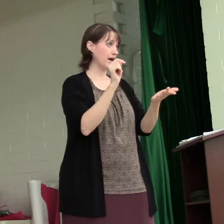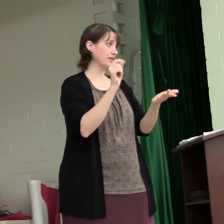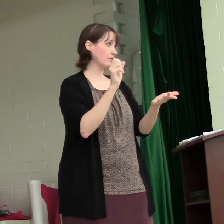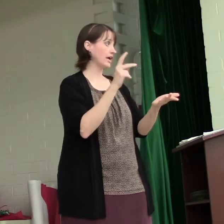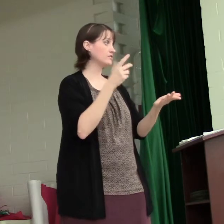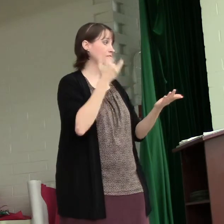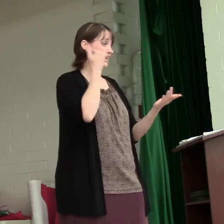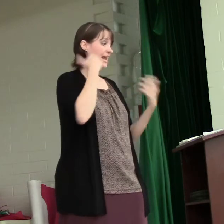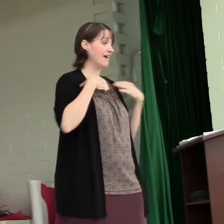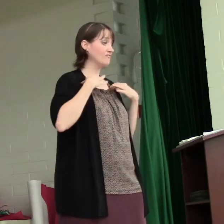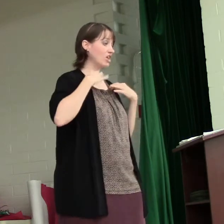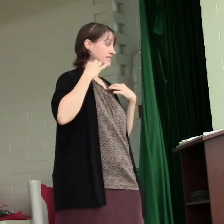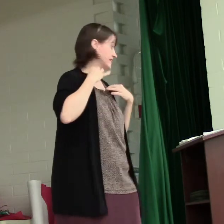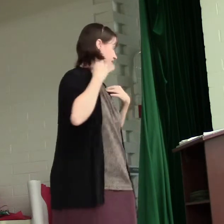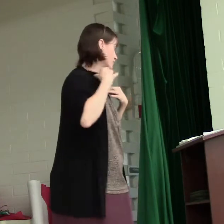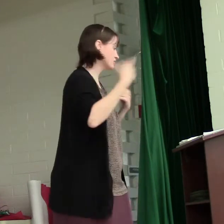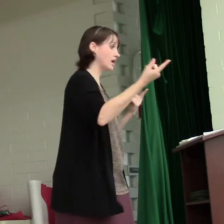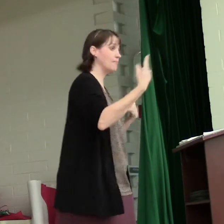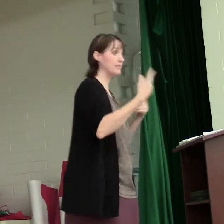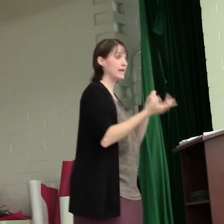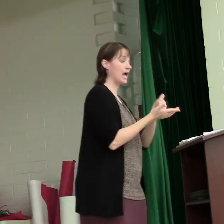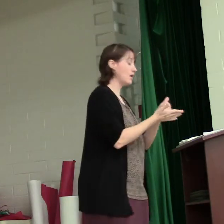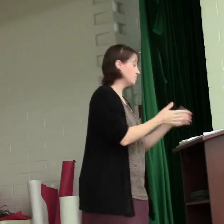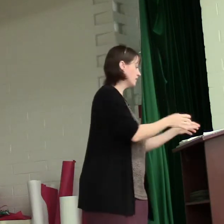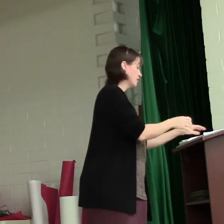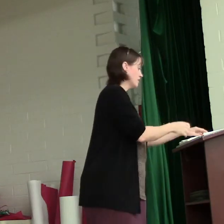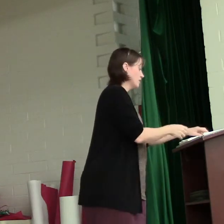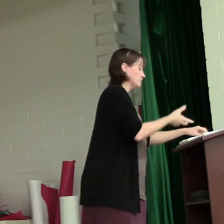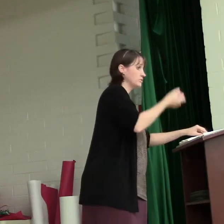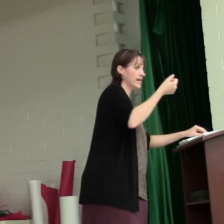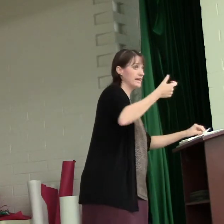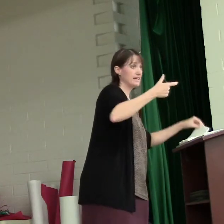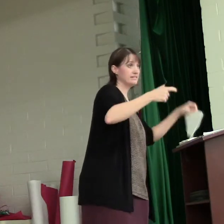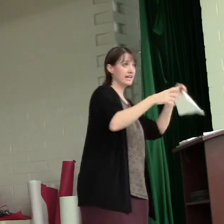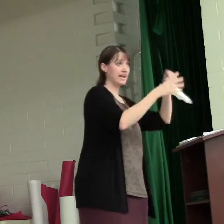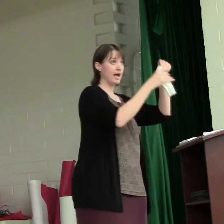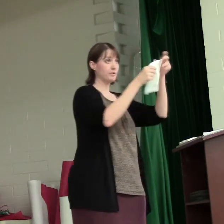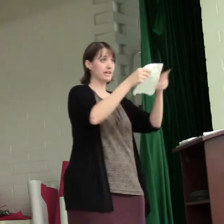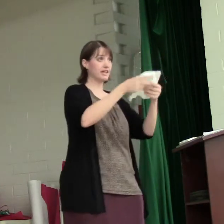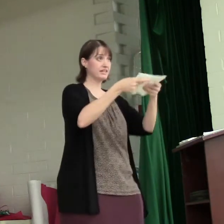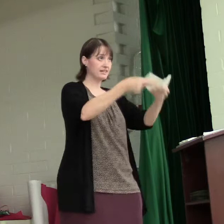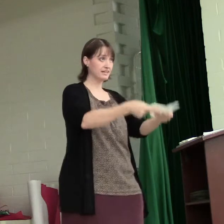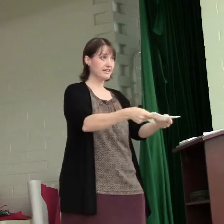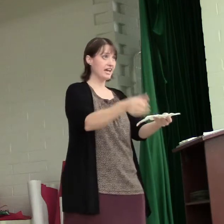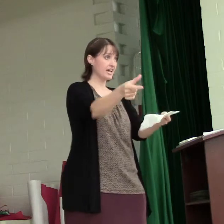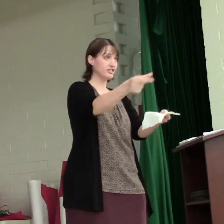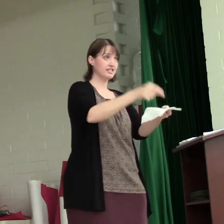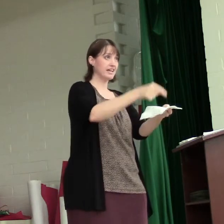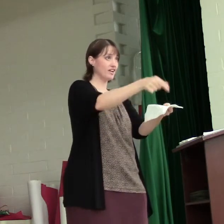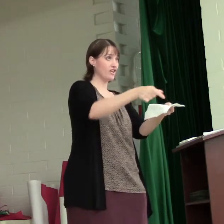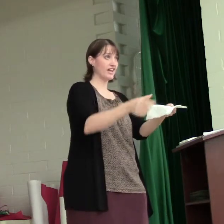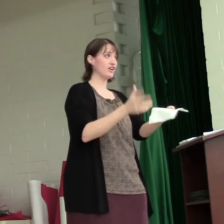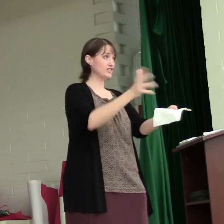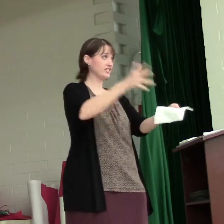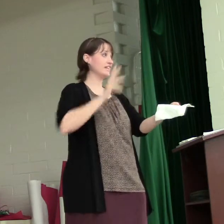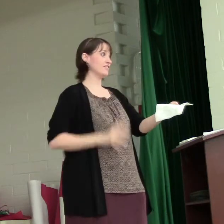it, okay? So if I could have volunteers come up and help. So take a napkin and just set it on there and just leave it